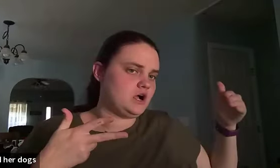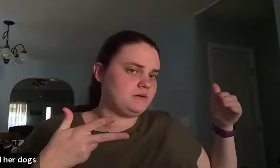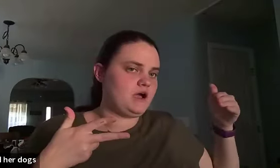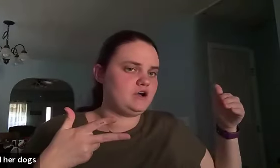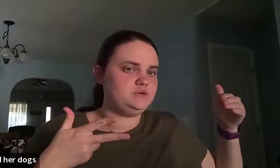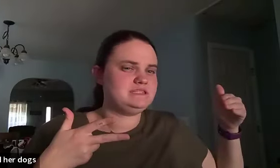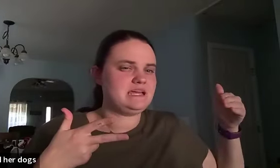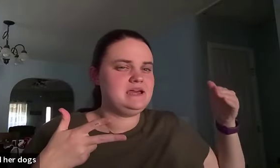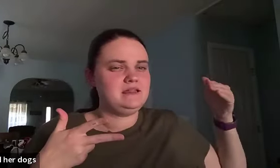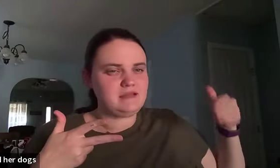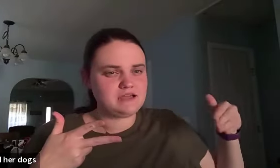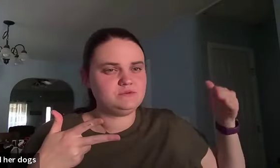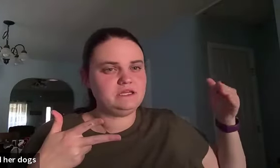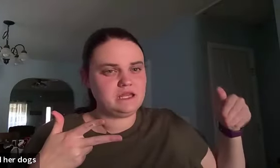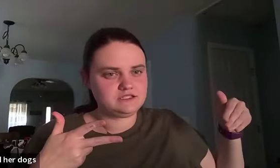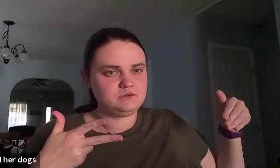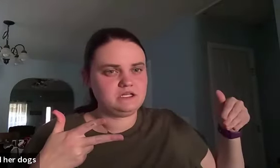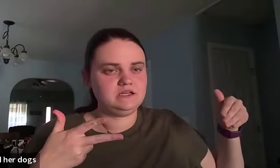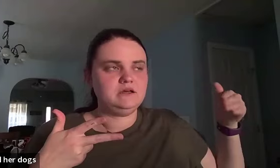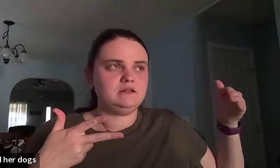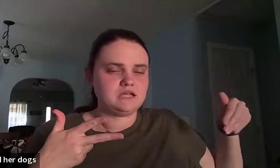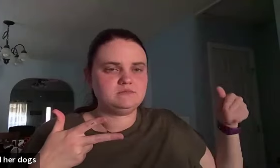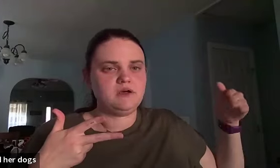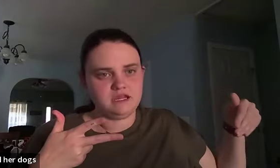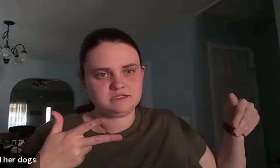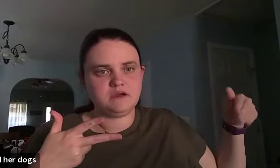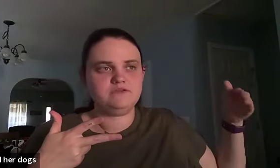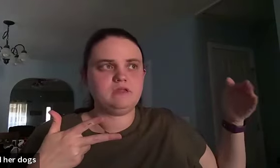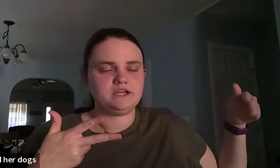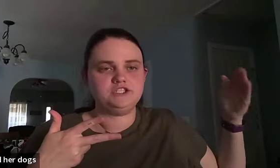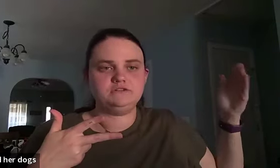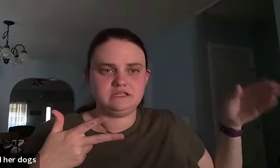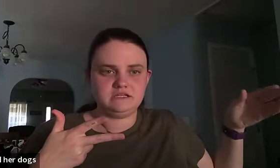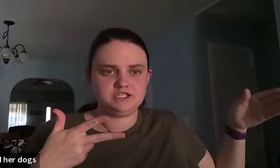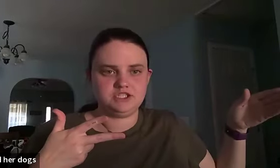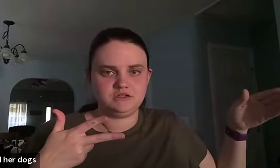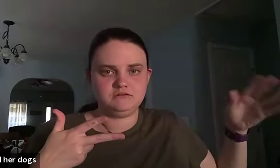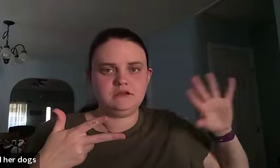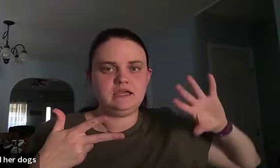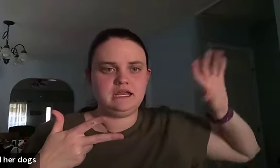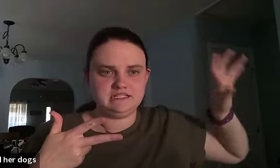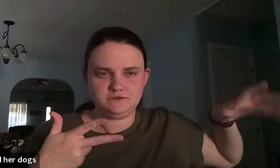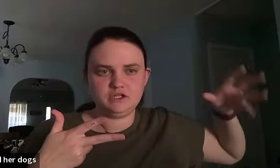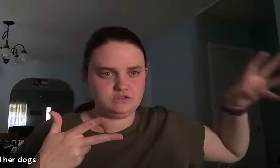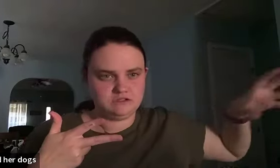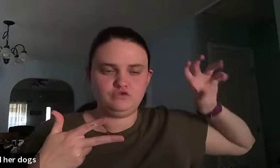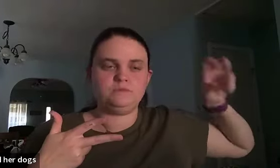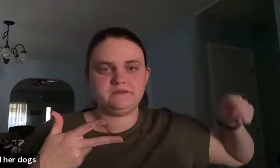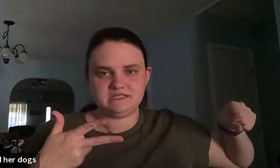talk about how you would say last week, last month, next month, last year, the next year in a different little group of